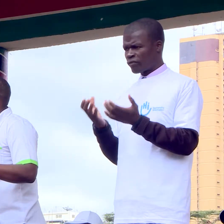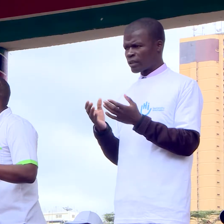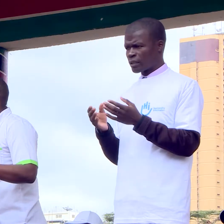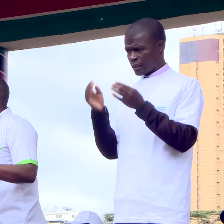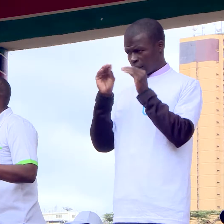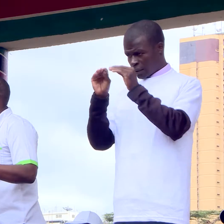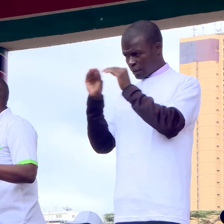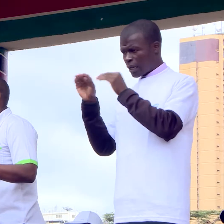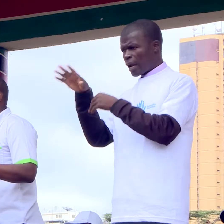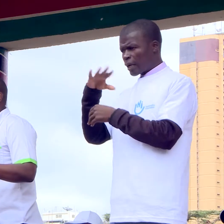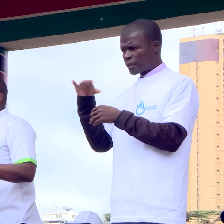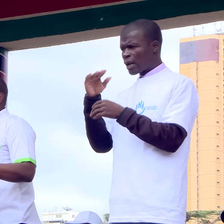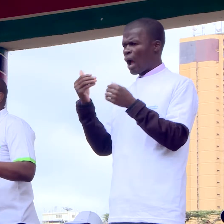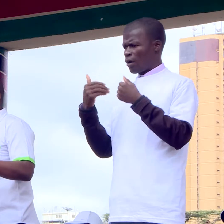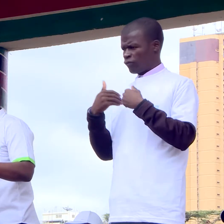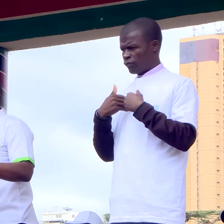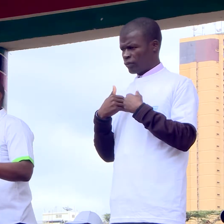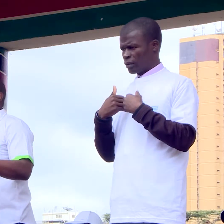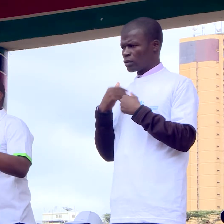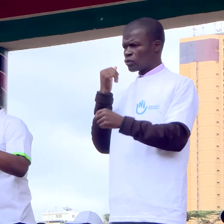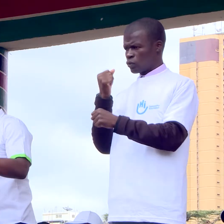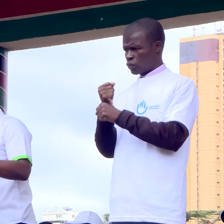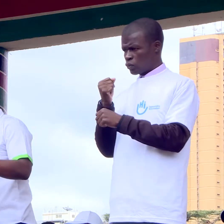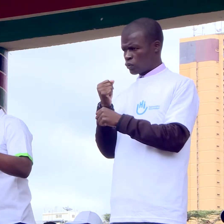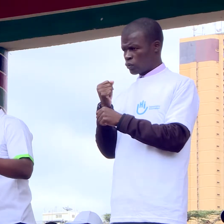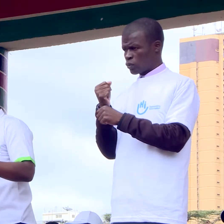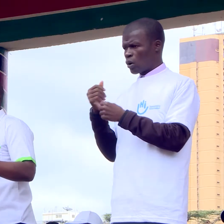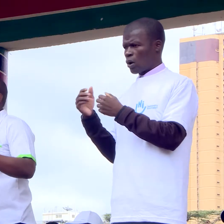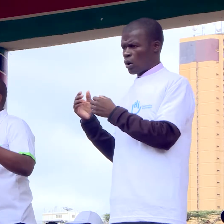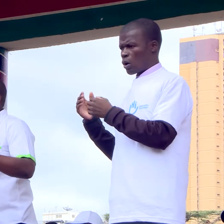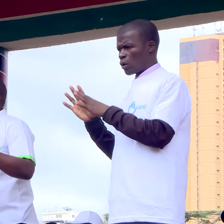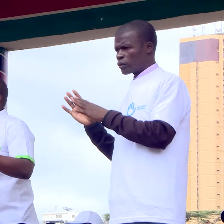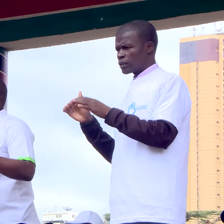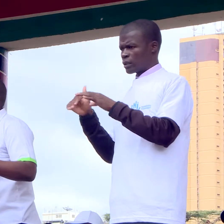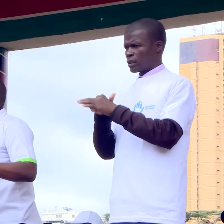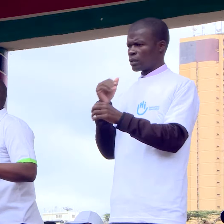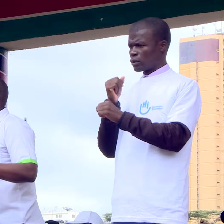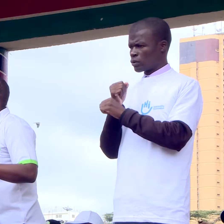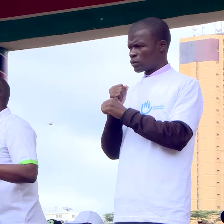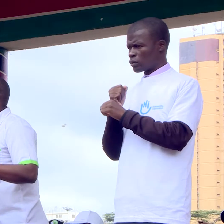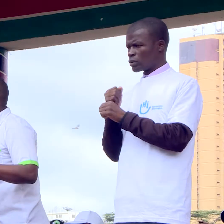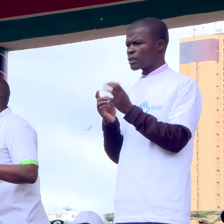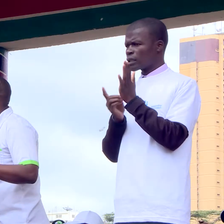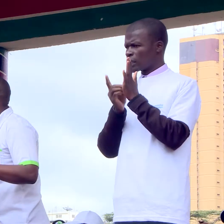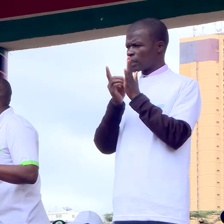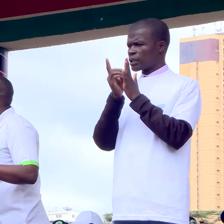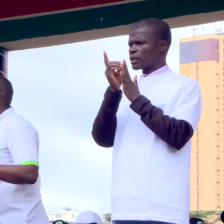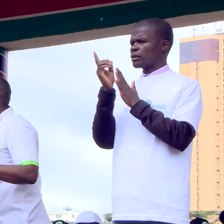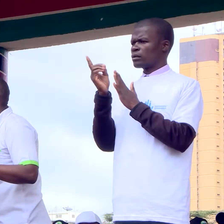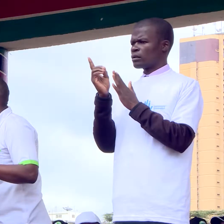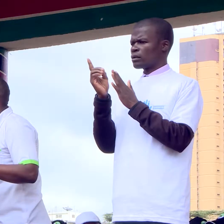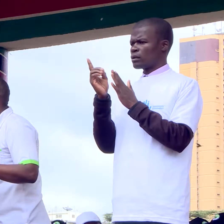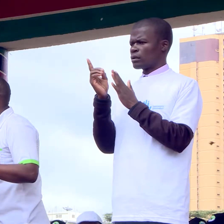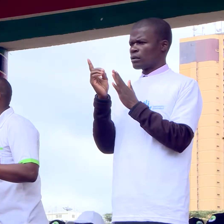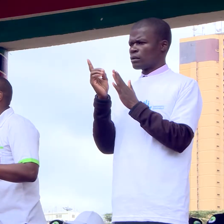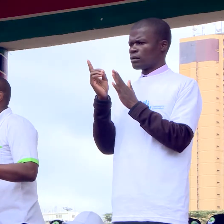Kenyans on areas that they are supposed to do and their laws and duties, still increasing the democratic space that has